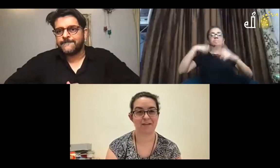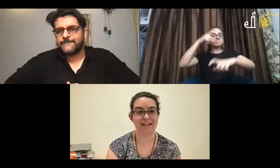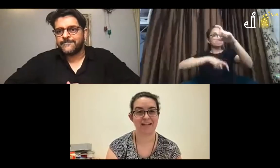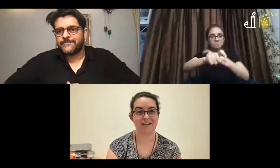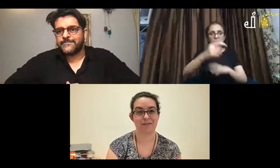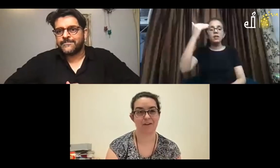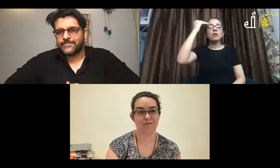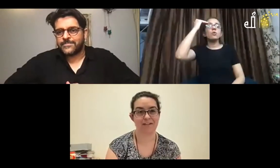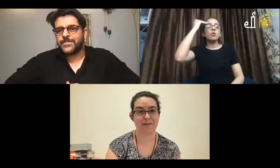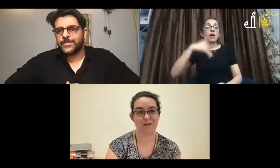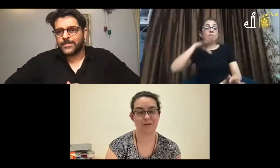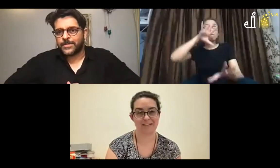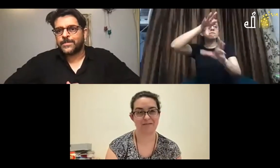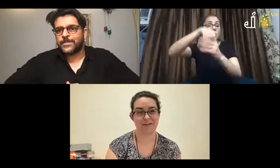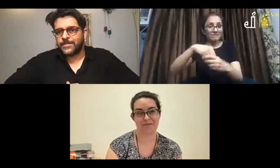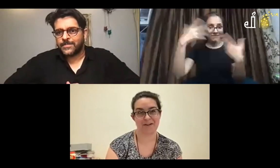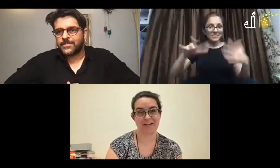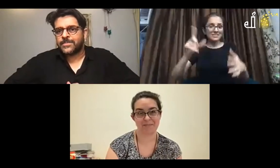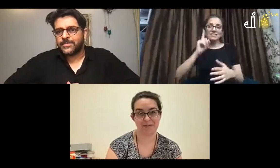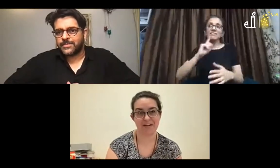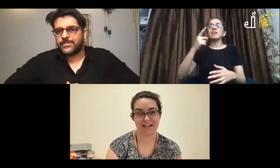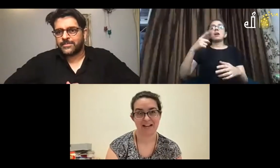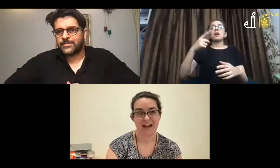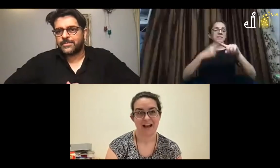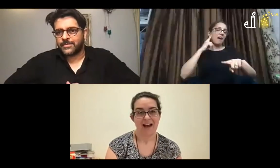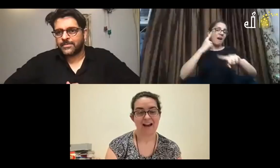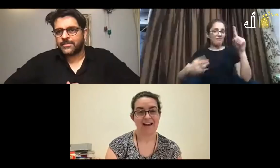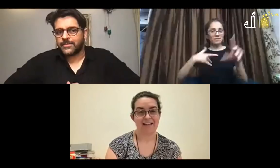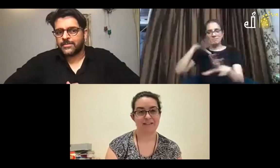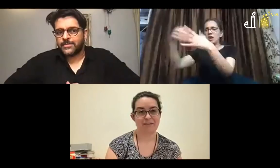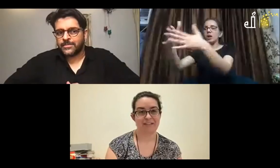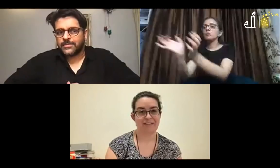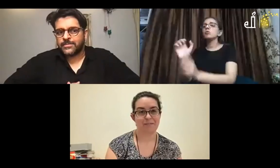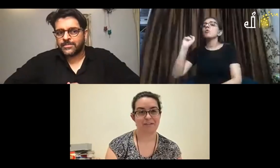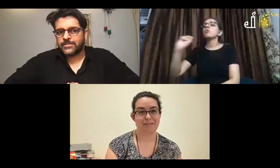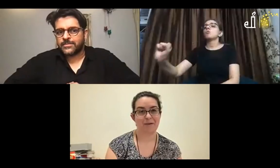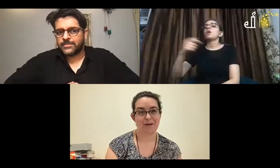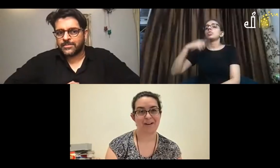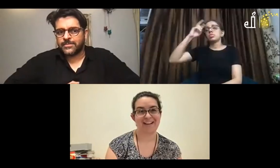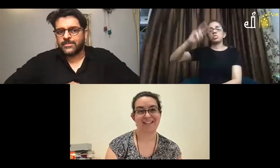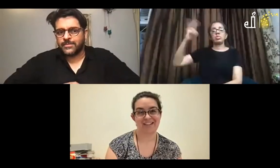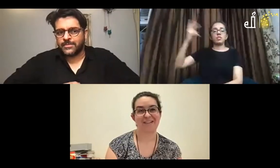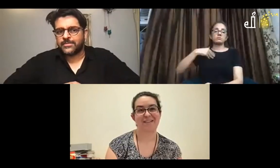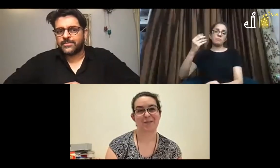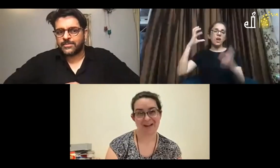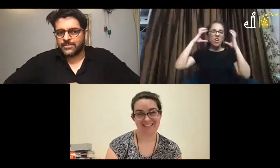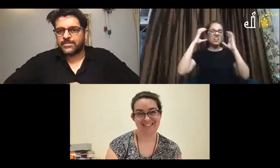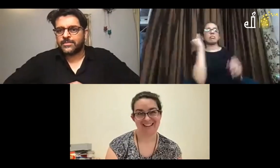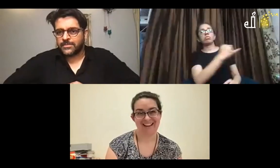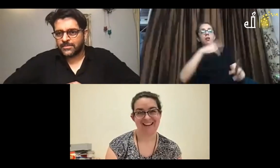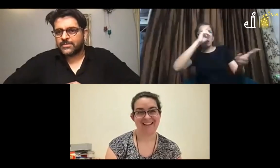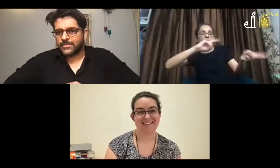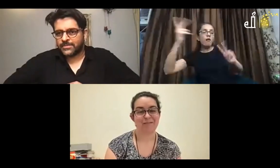was already involved in my local deaf and hard of hearing community, I had some misconceptions about what audiology